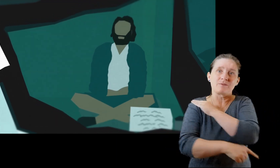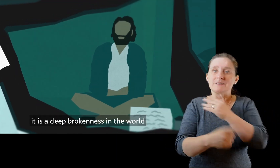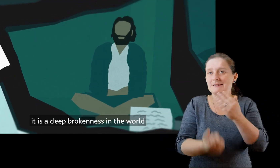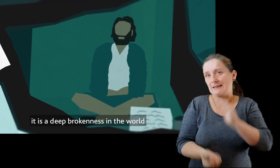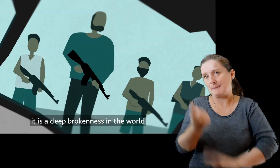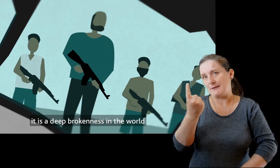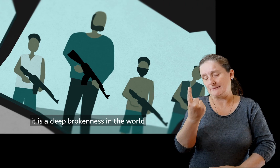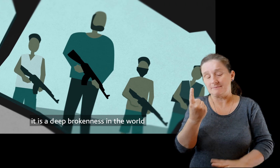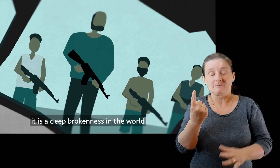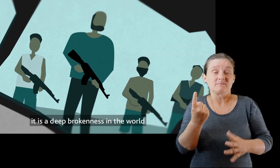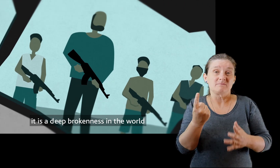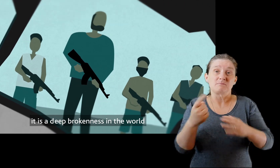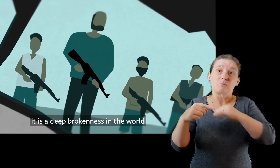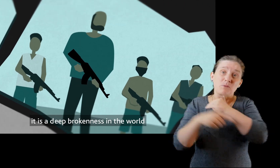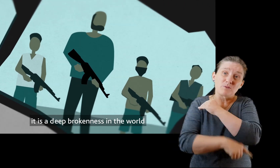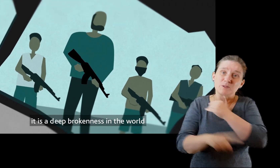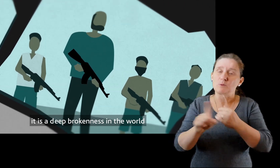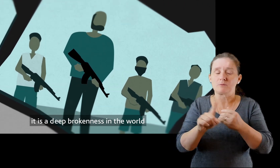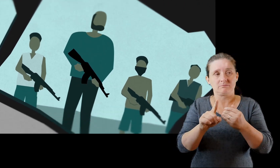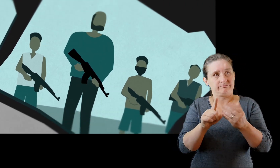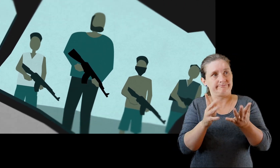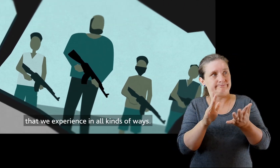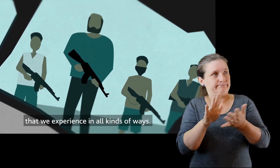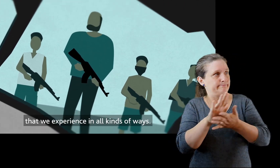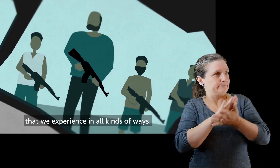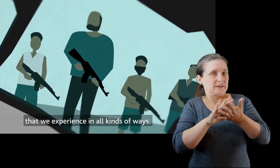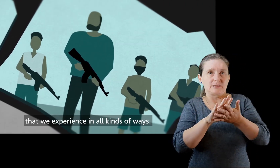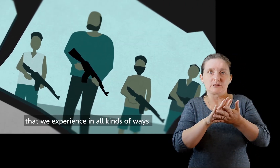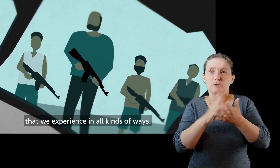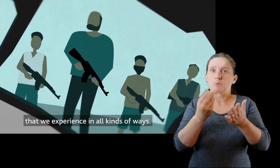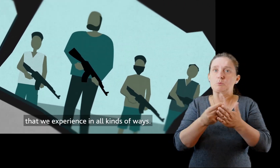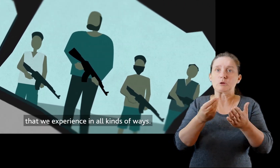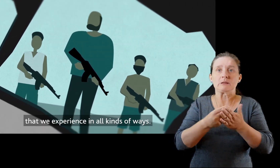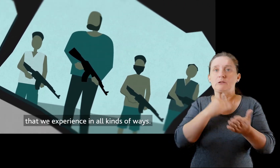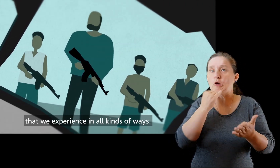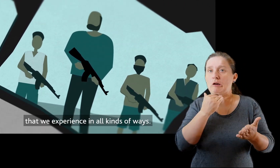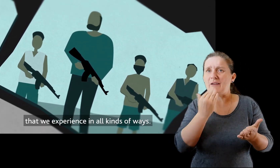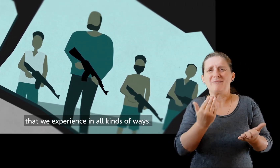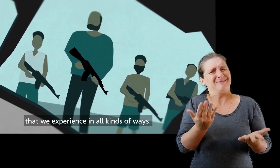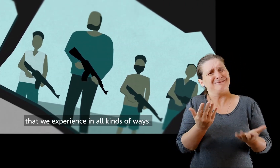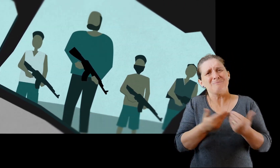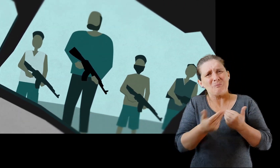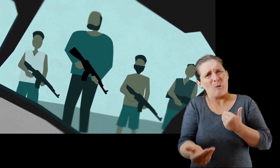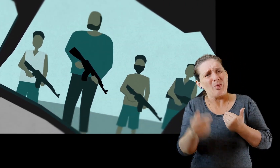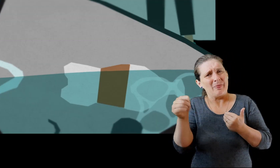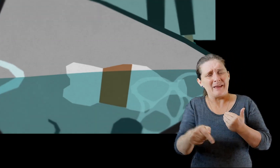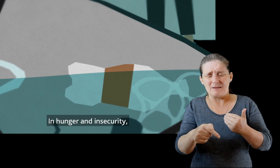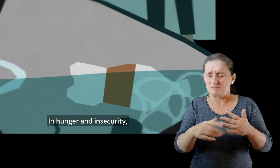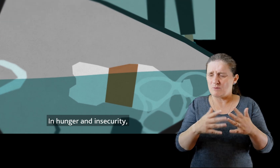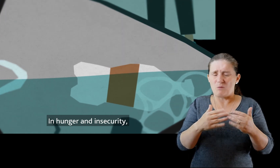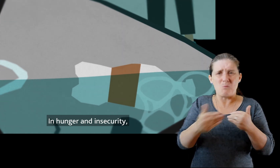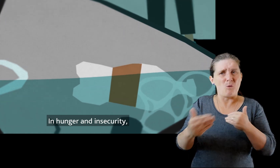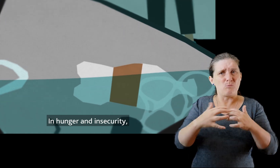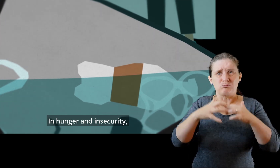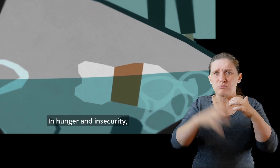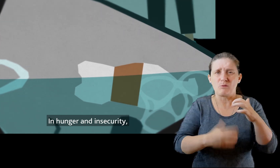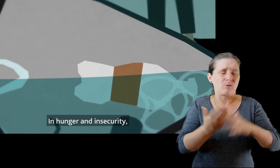It is a deep brokenness in the world that we experience in all kinds of ways. In hunger and